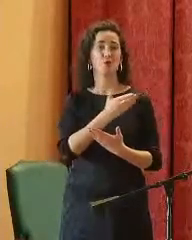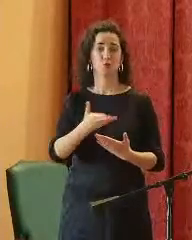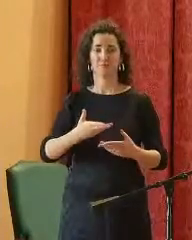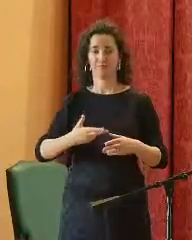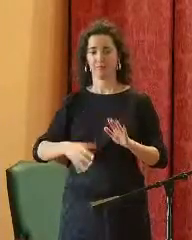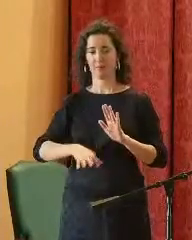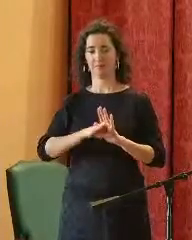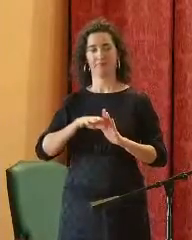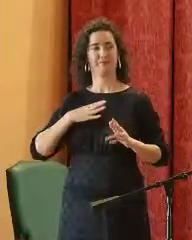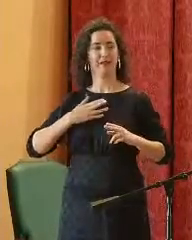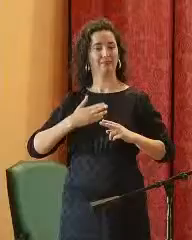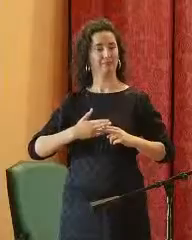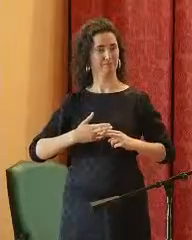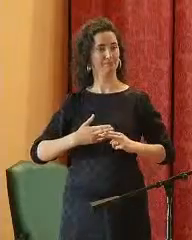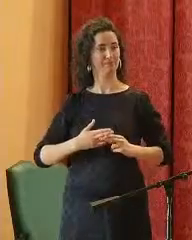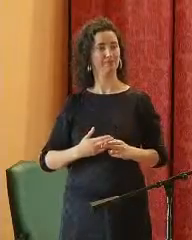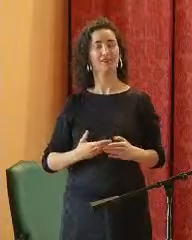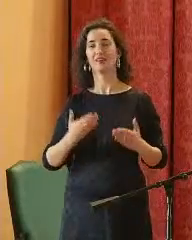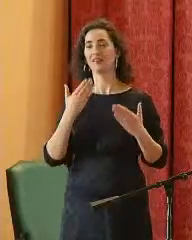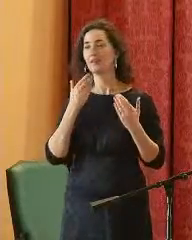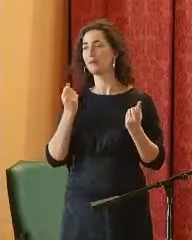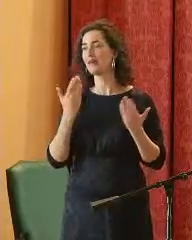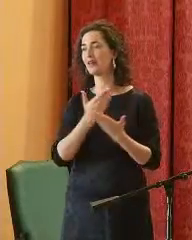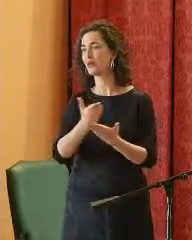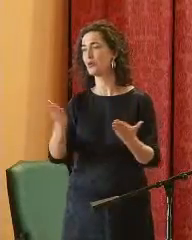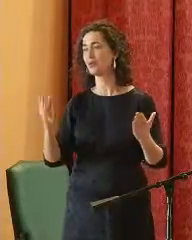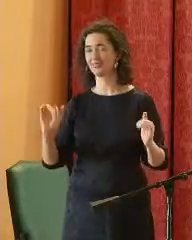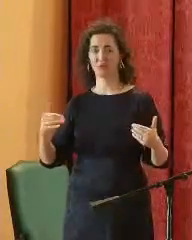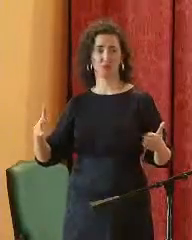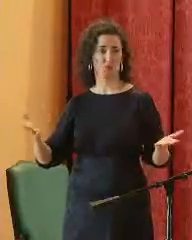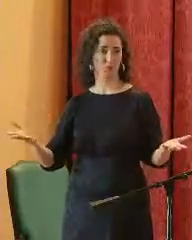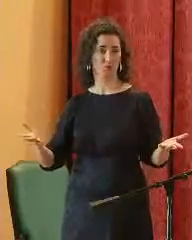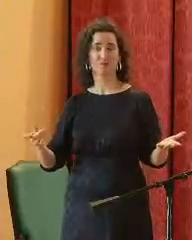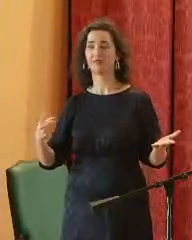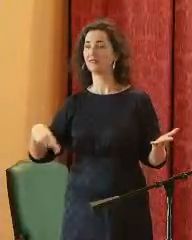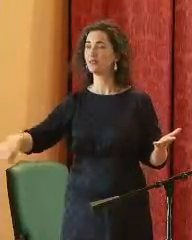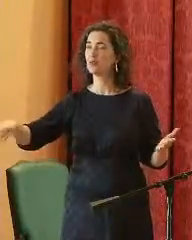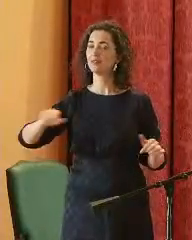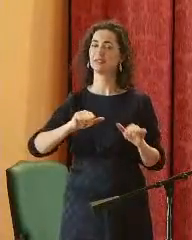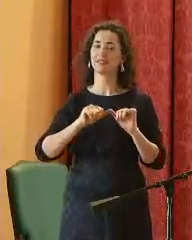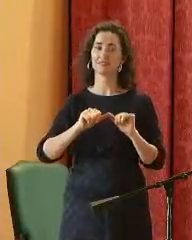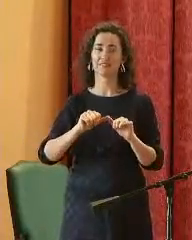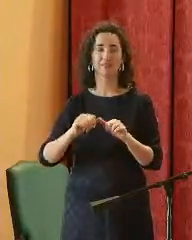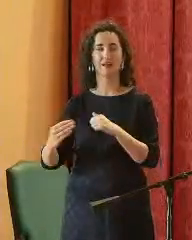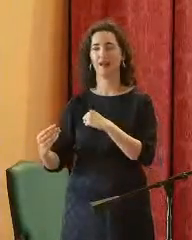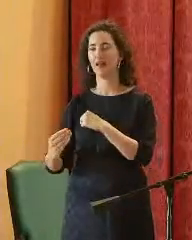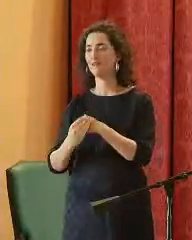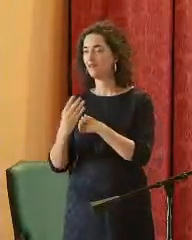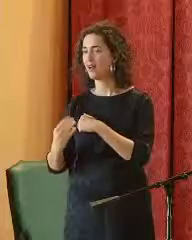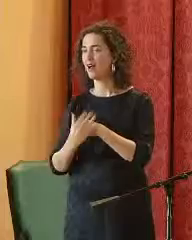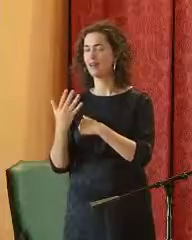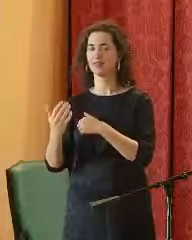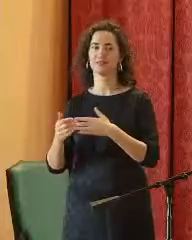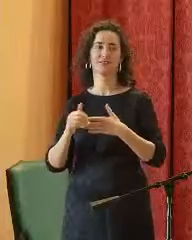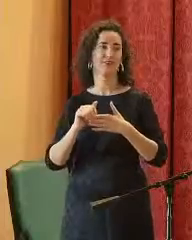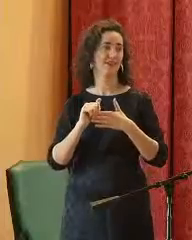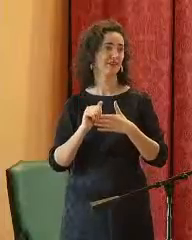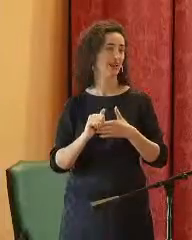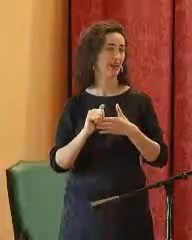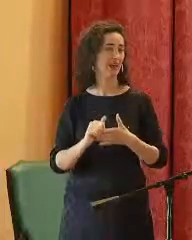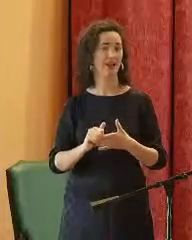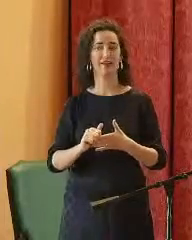nomination. And thank you to a lot of people in this room who constantly give me advice and guidance and